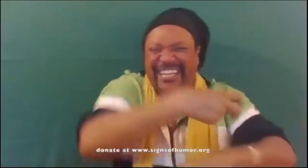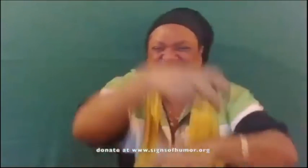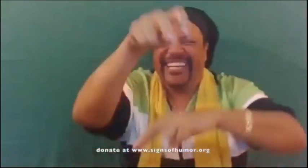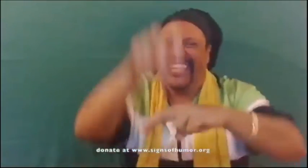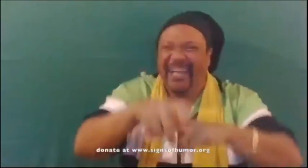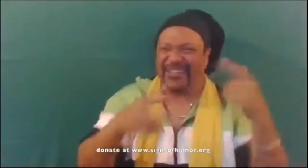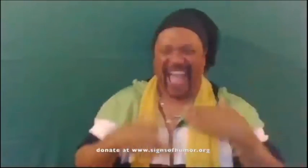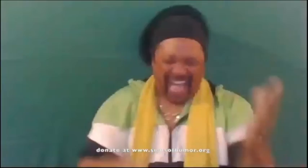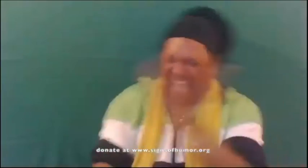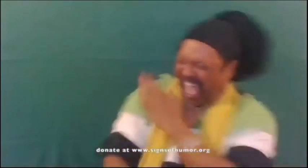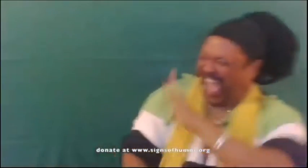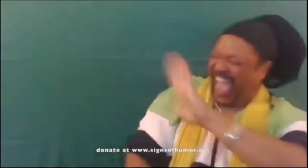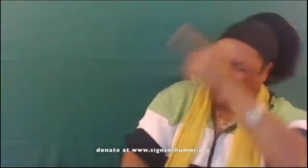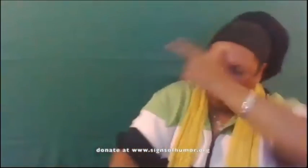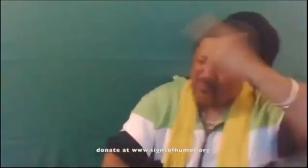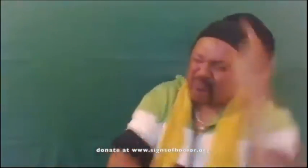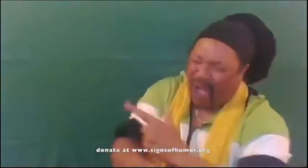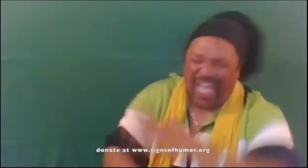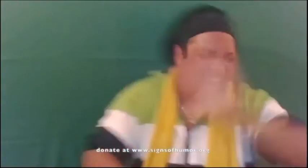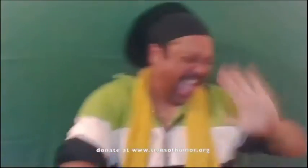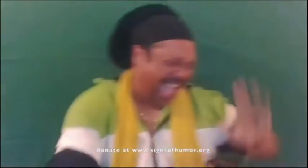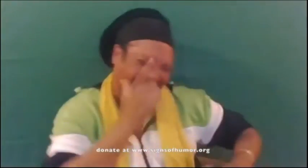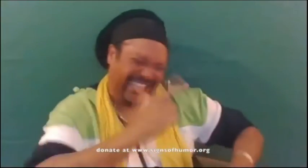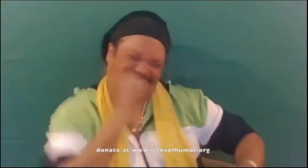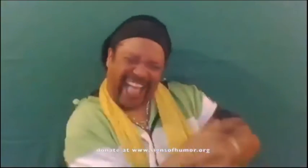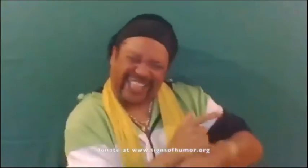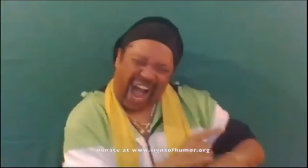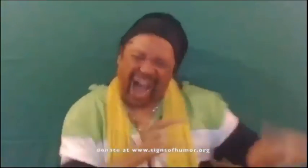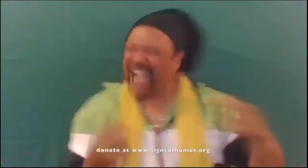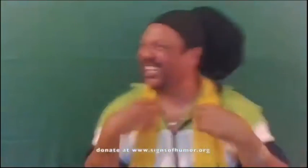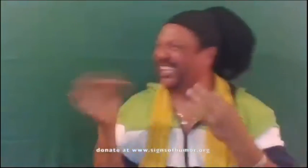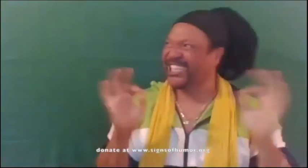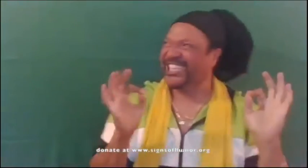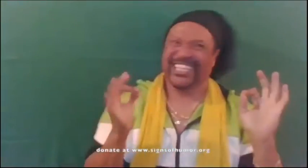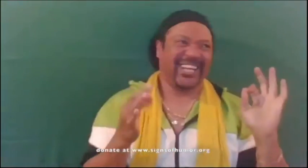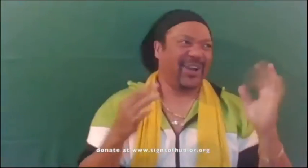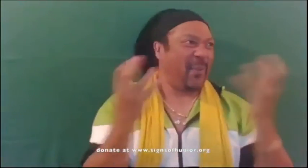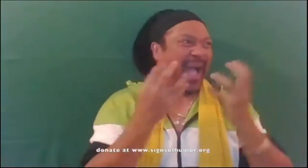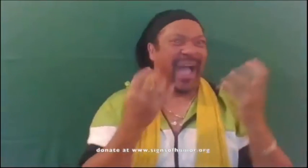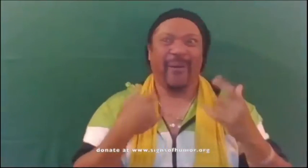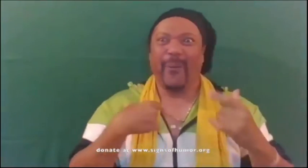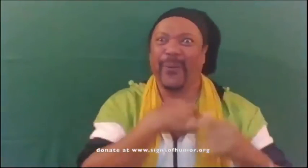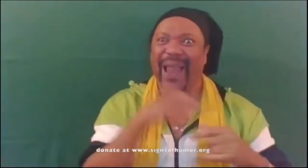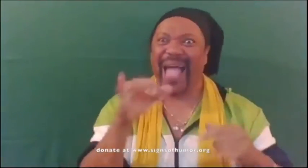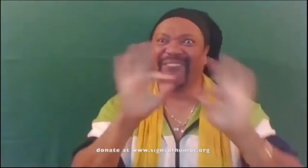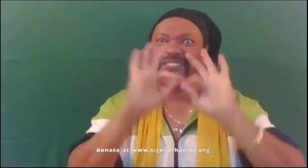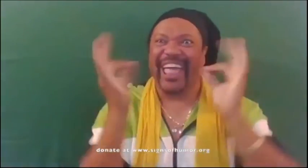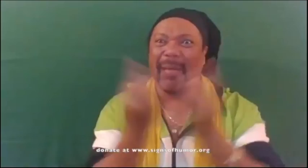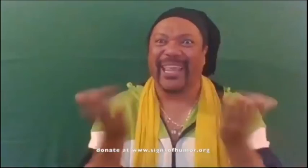Yeah, okay. Like, "Hey, brother, my boy." Okay. Wow, everybody know me like that. It's like